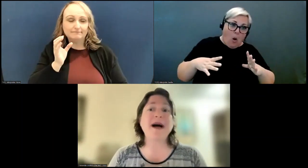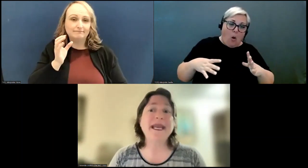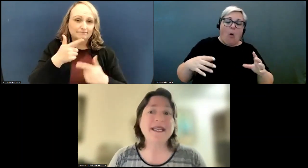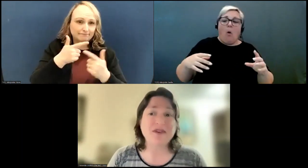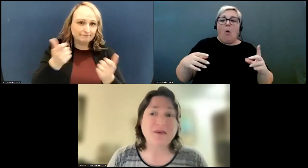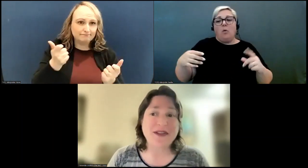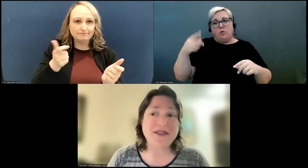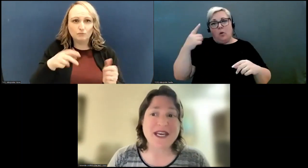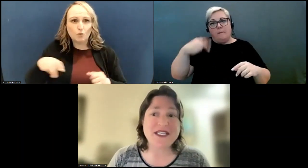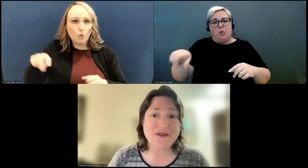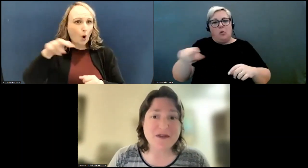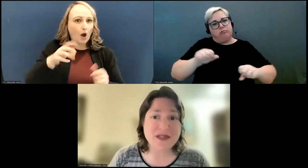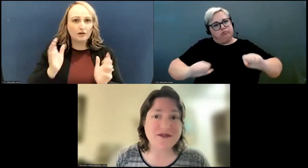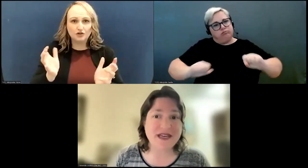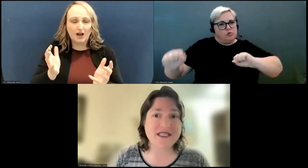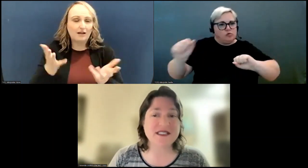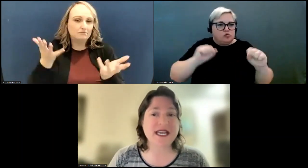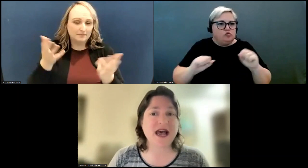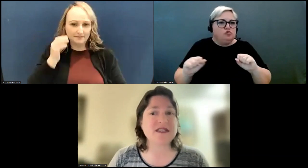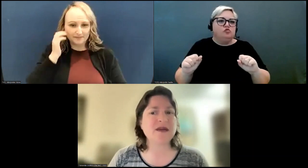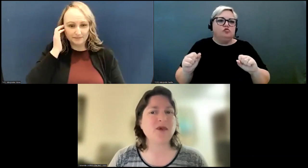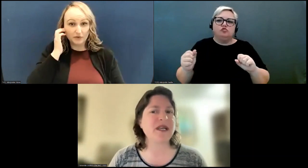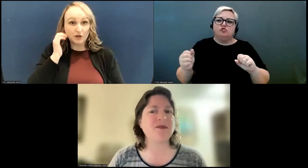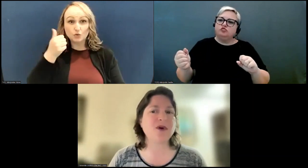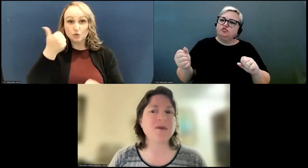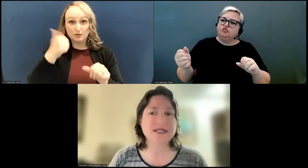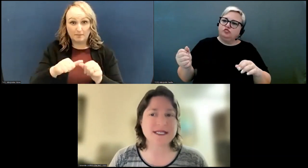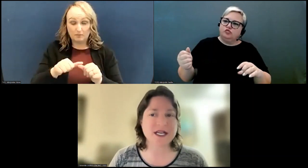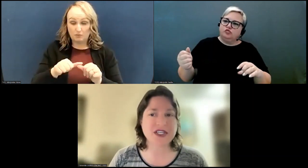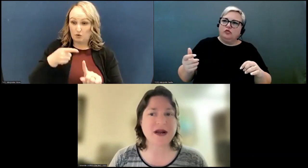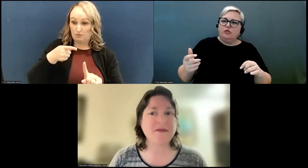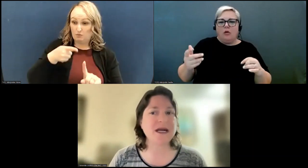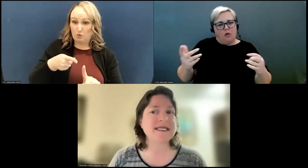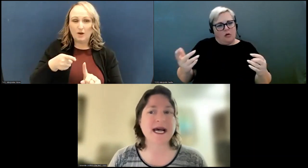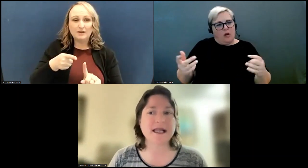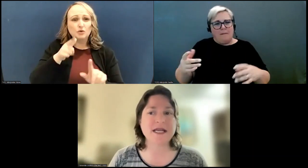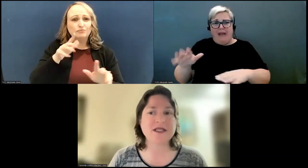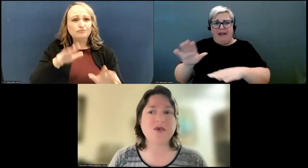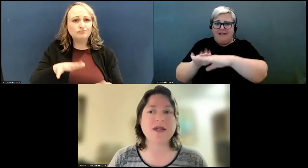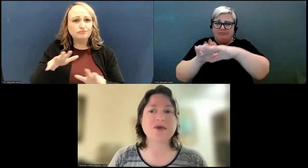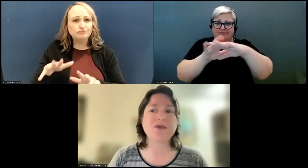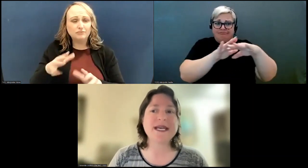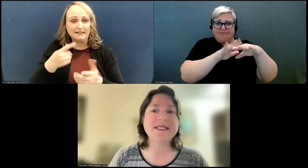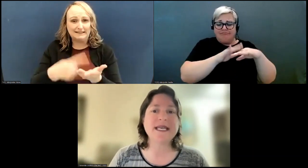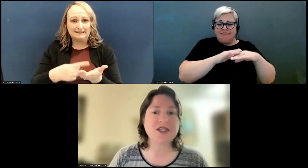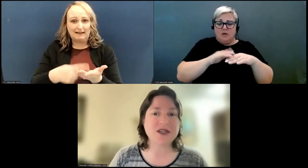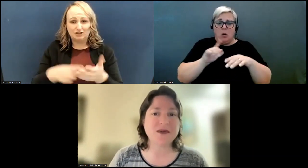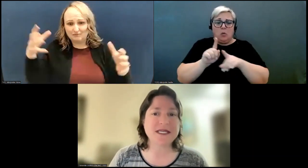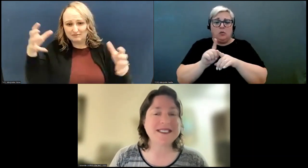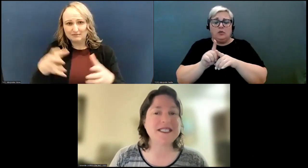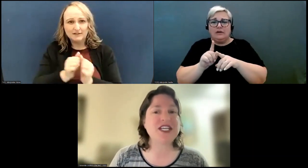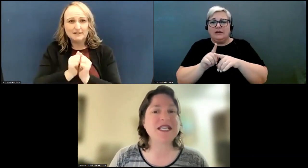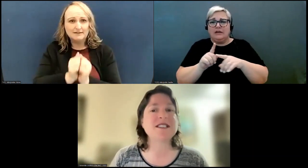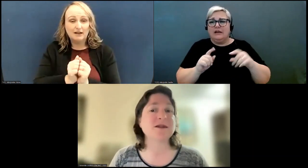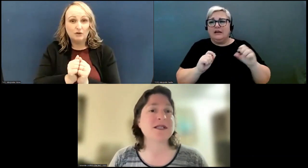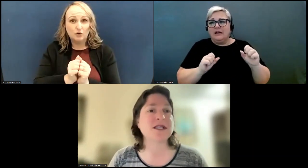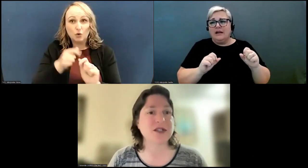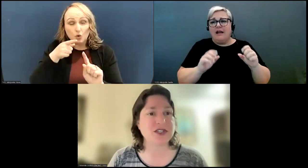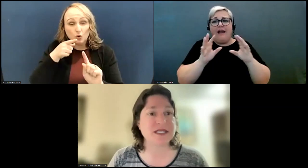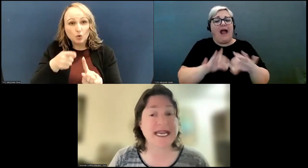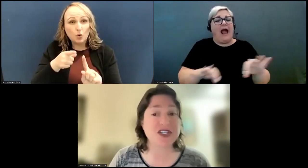We remind everyone that the idea for this event is to have a somewhat informal discussion amongst allies who want to raise issues,